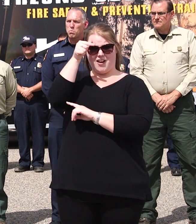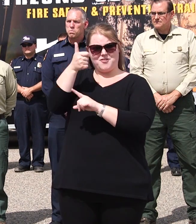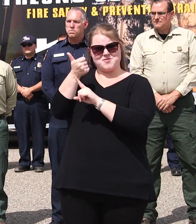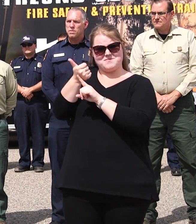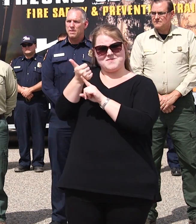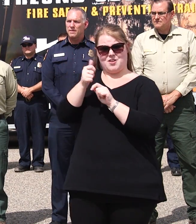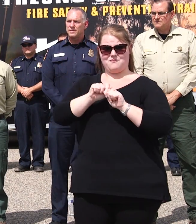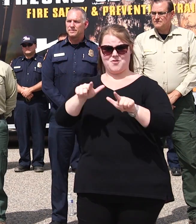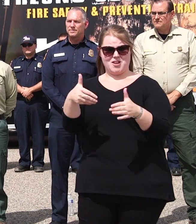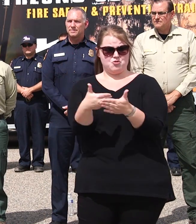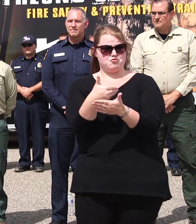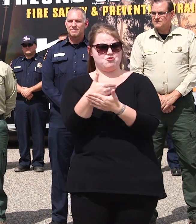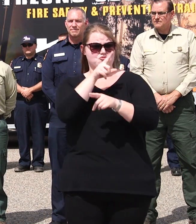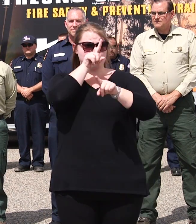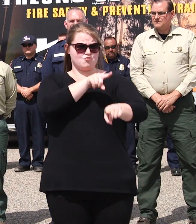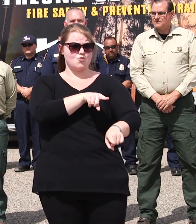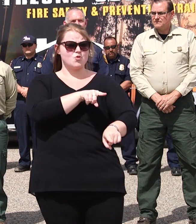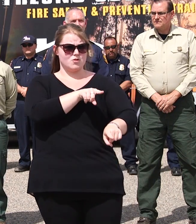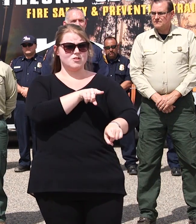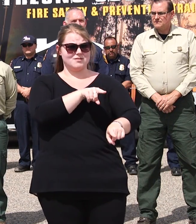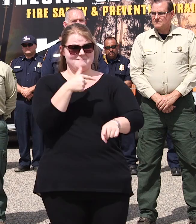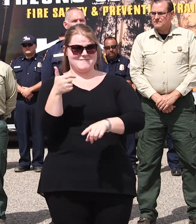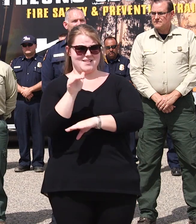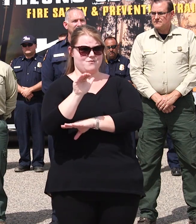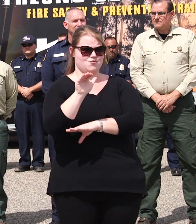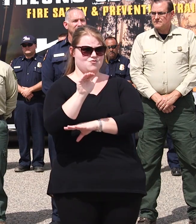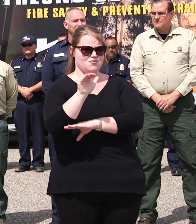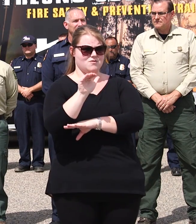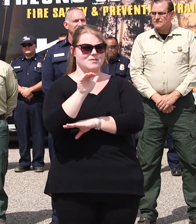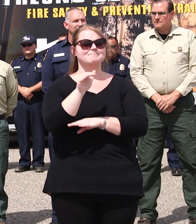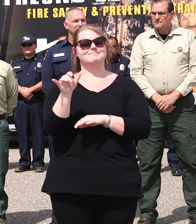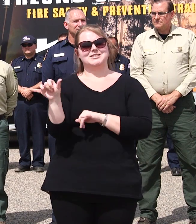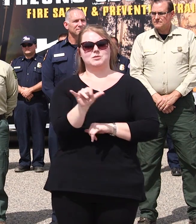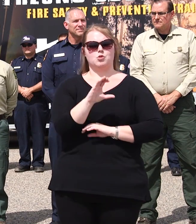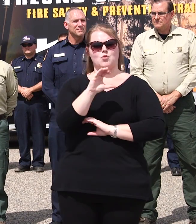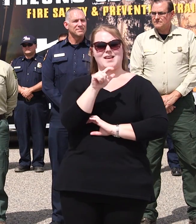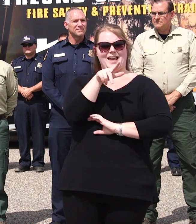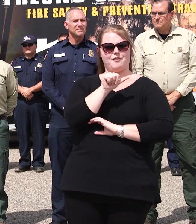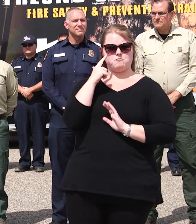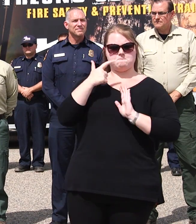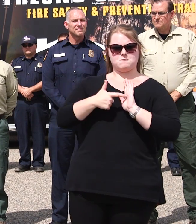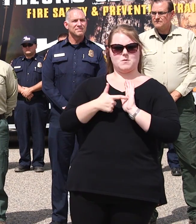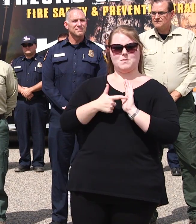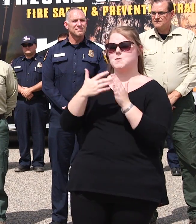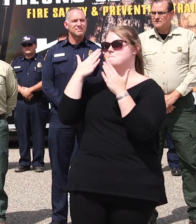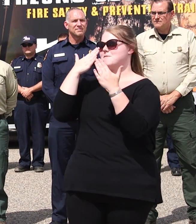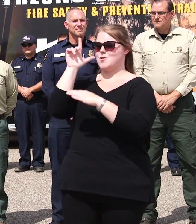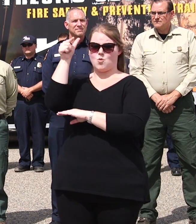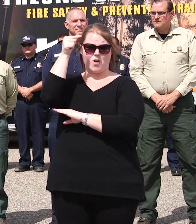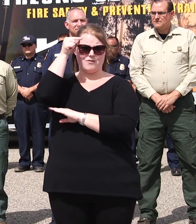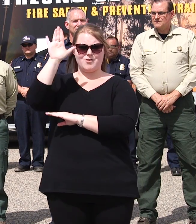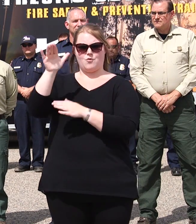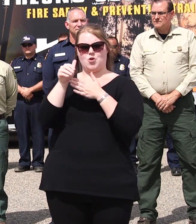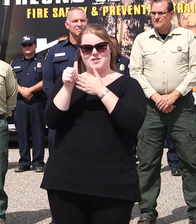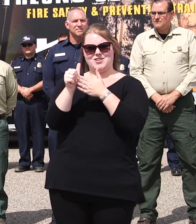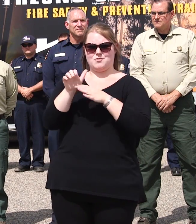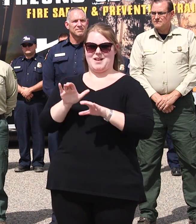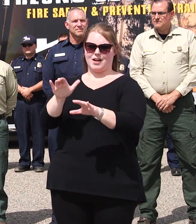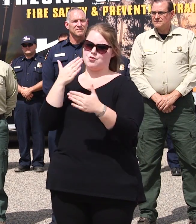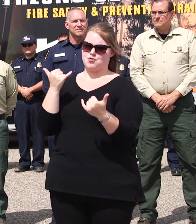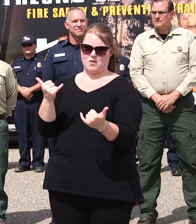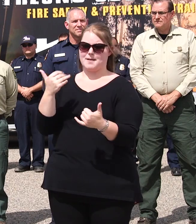this afternoon, addresses many of the solutions CAFWA has identified, and we thank him for his leadership and his action today.